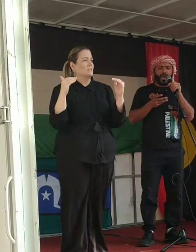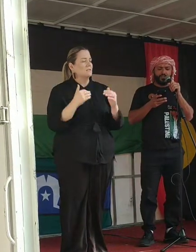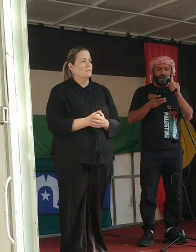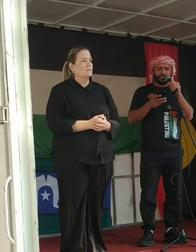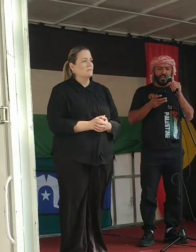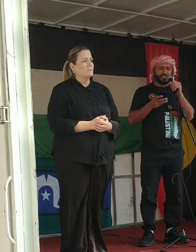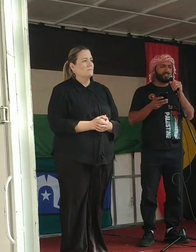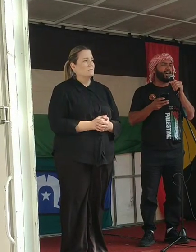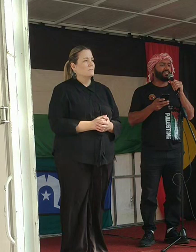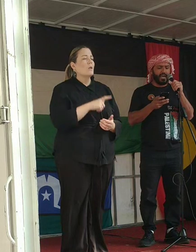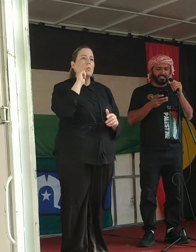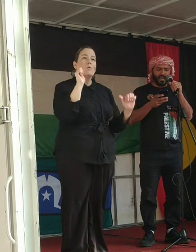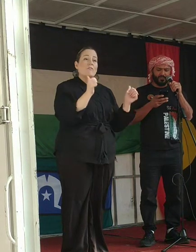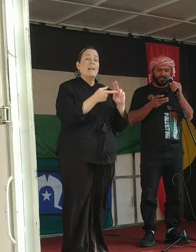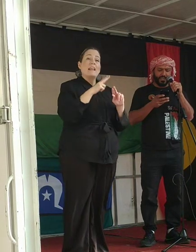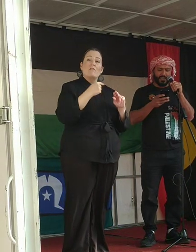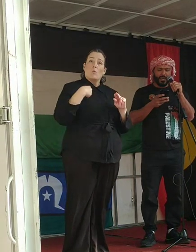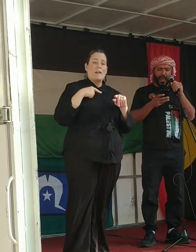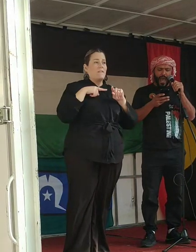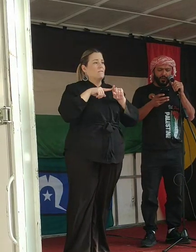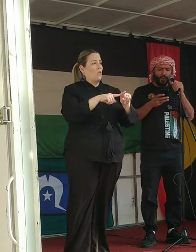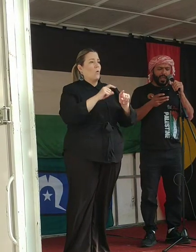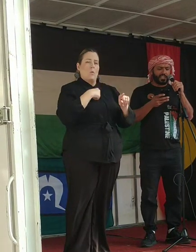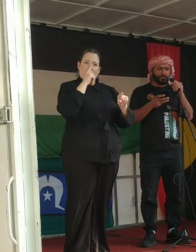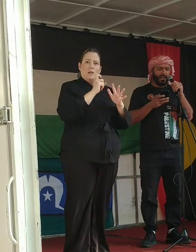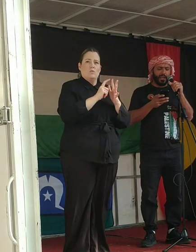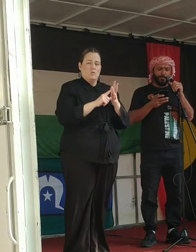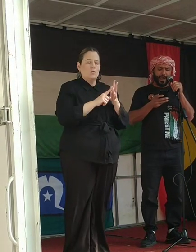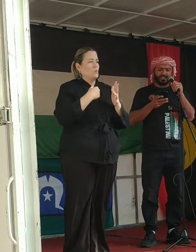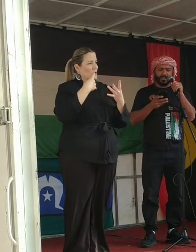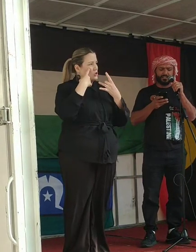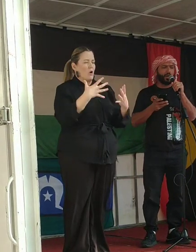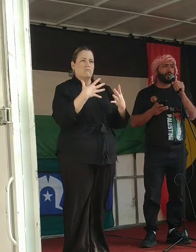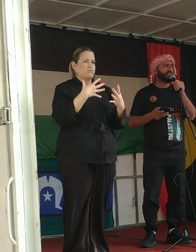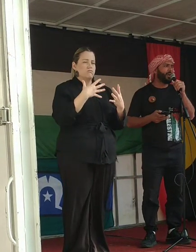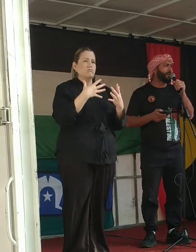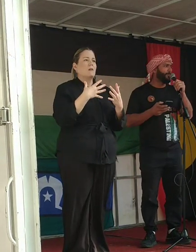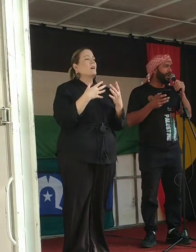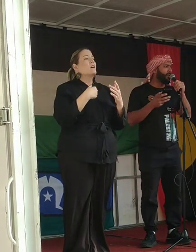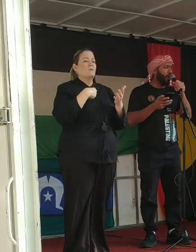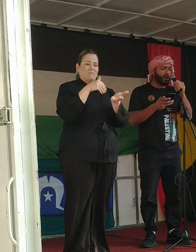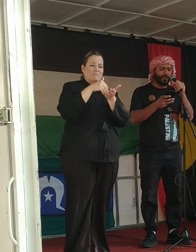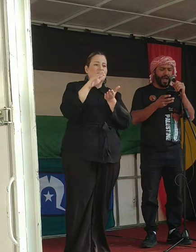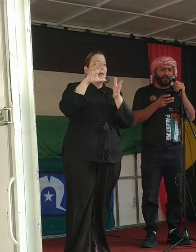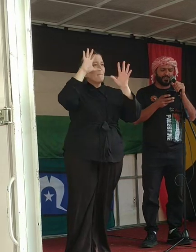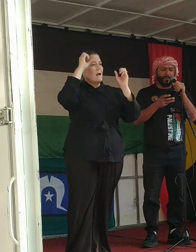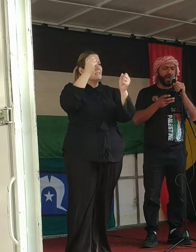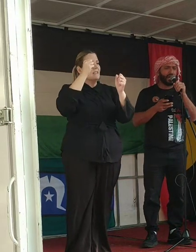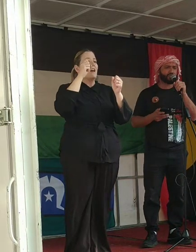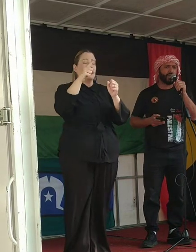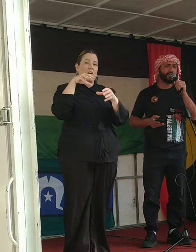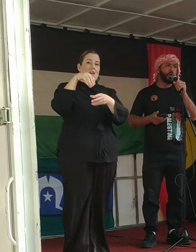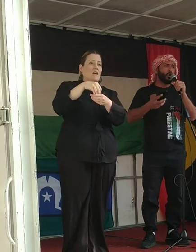are brave enough to exercise our sovereignty and we expel an ambassador to a regime committing war crimes from